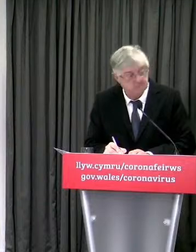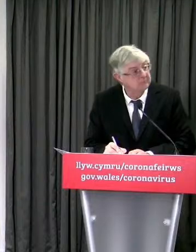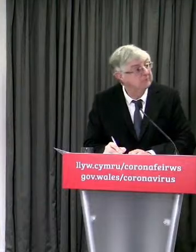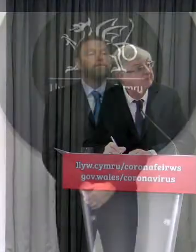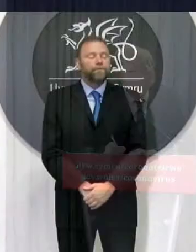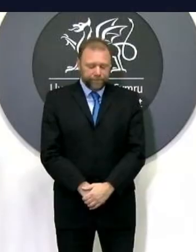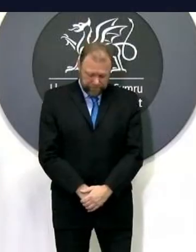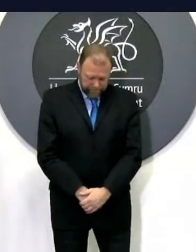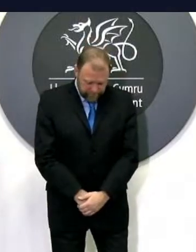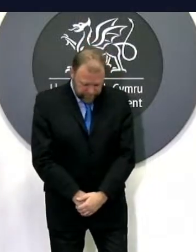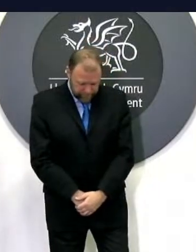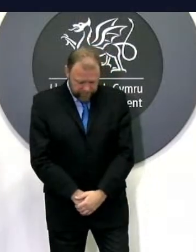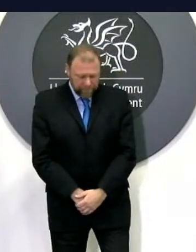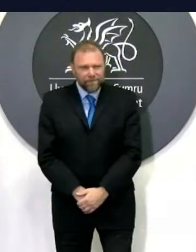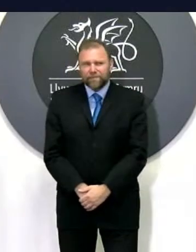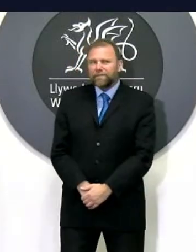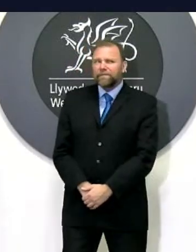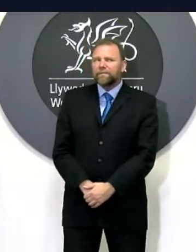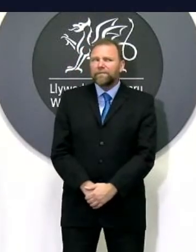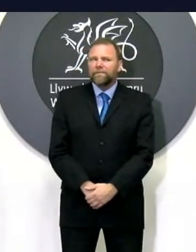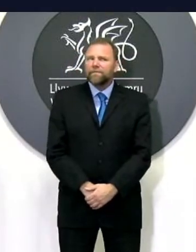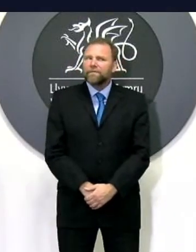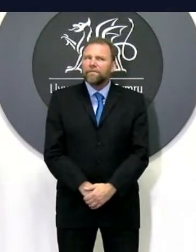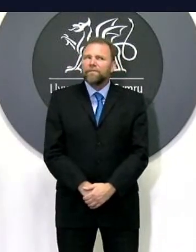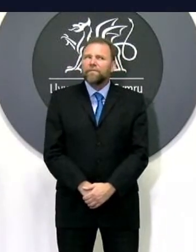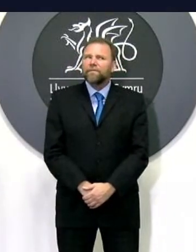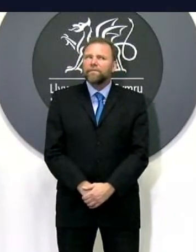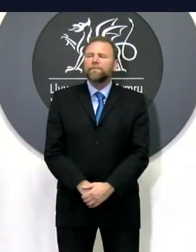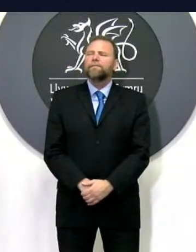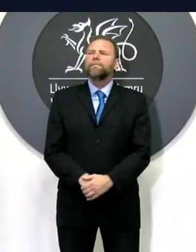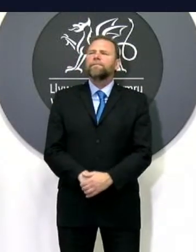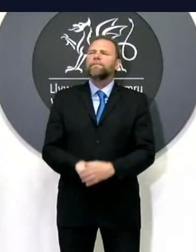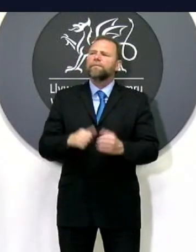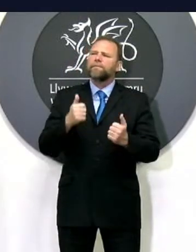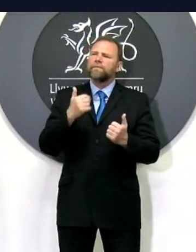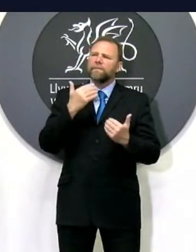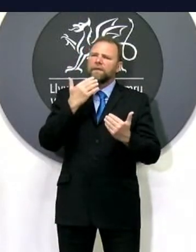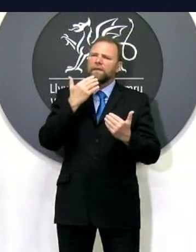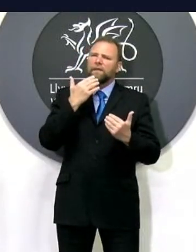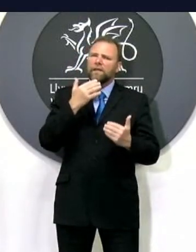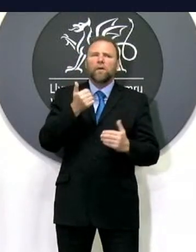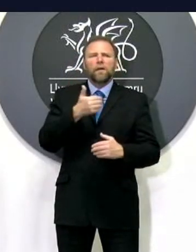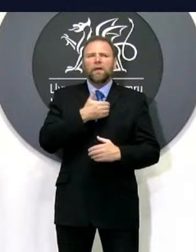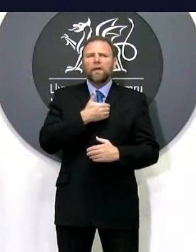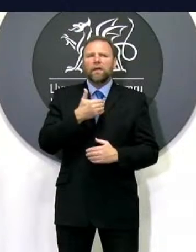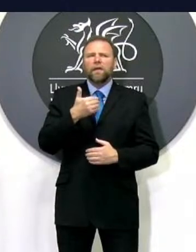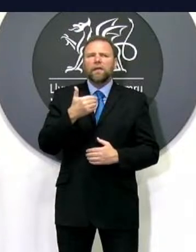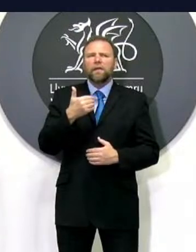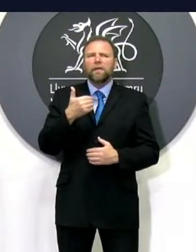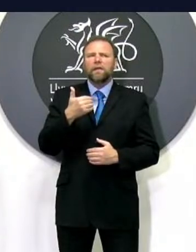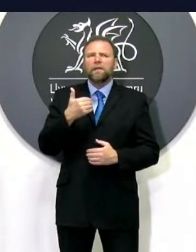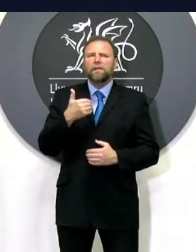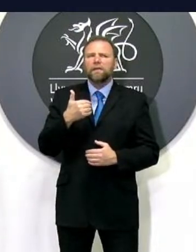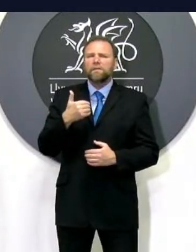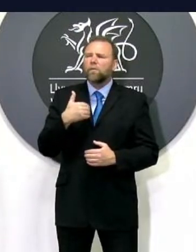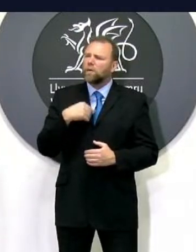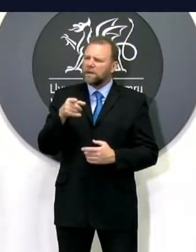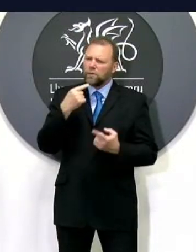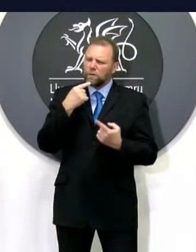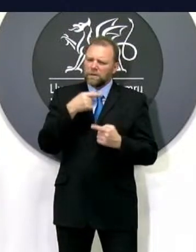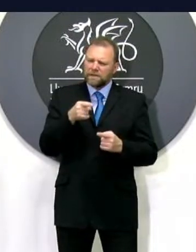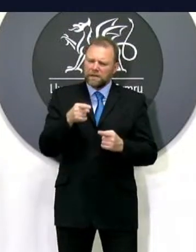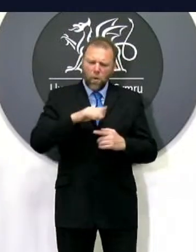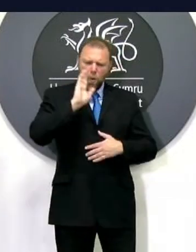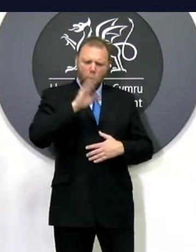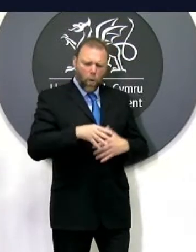Thank you, Minister. Good afternoon. So this morning, as you already said in this conference, you said that all 9 priority groups will have been offered